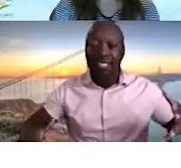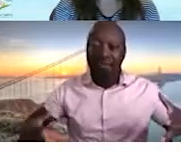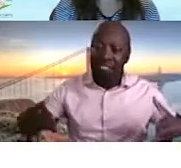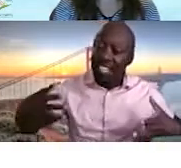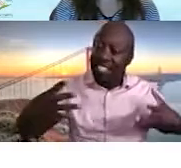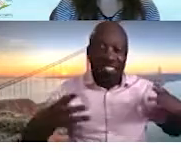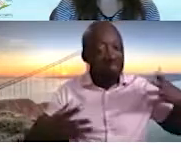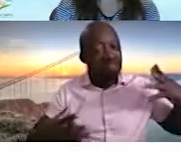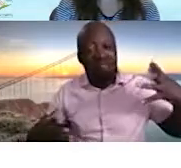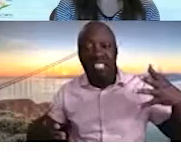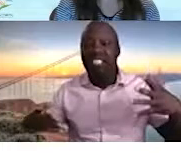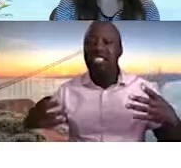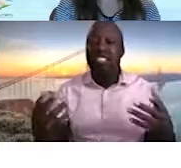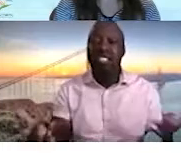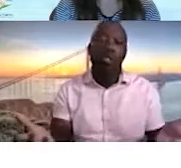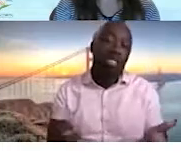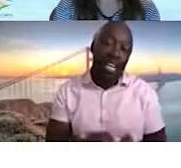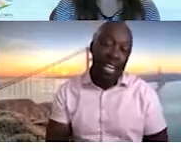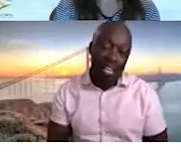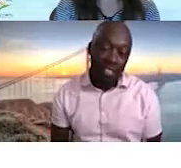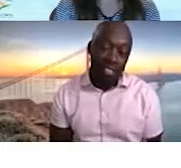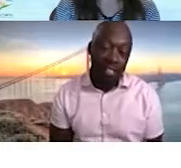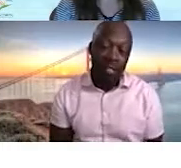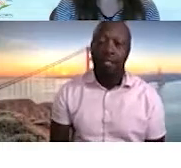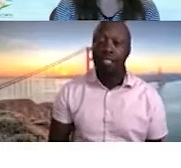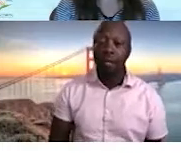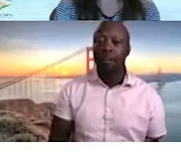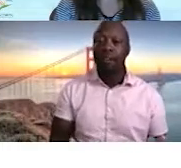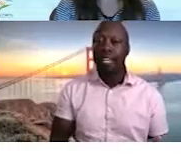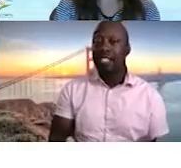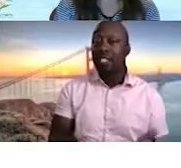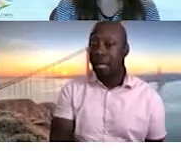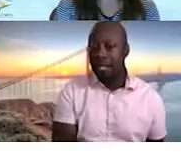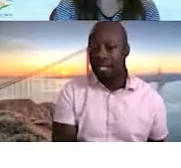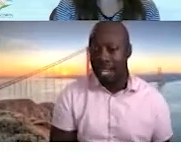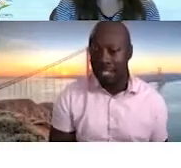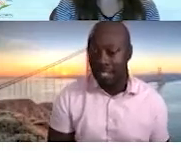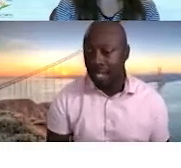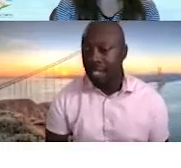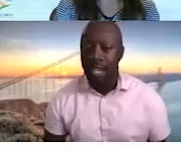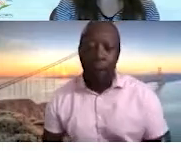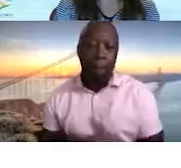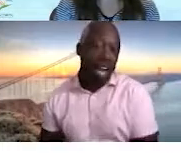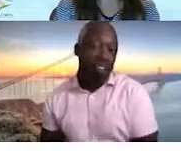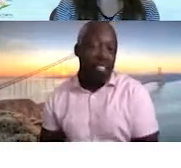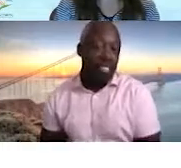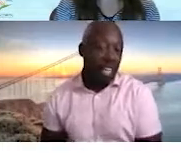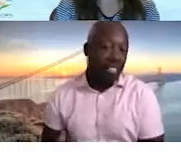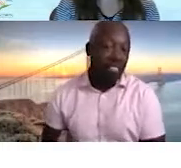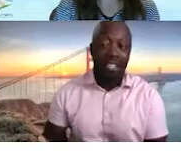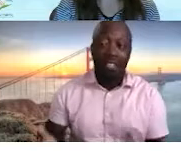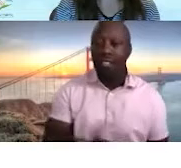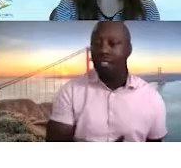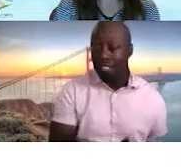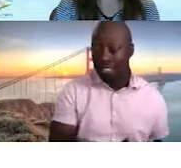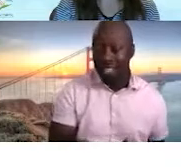legs, face to do a sign accurately. Because remember, it's baby sign, not parent sign,